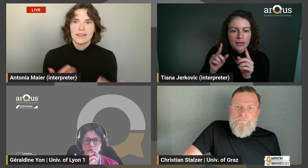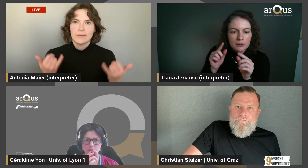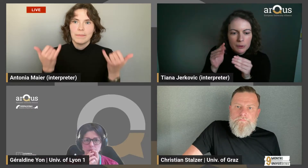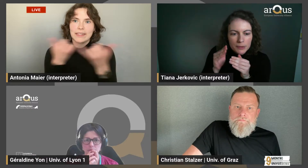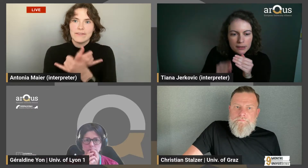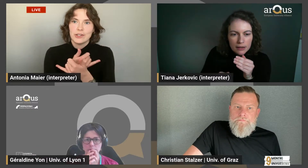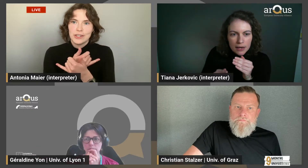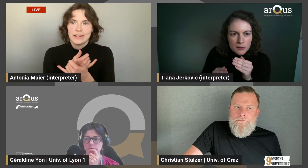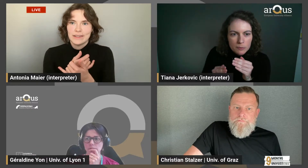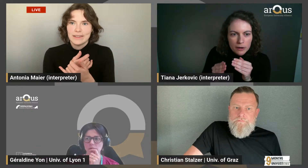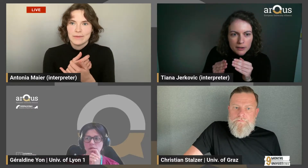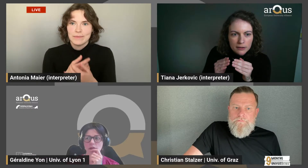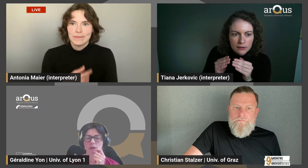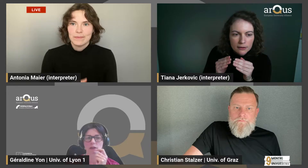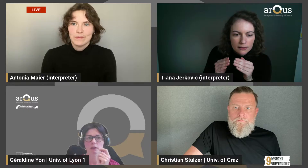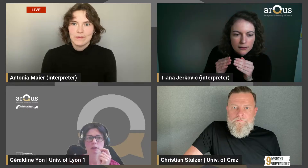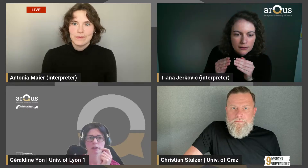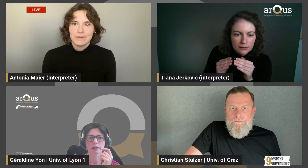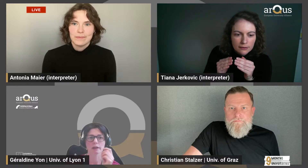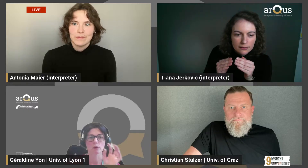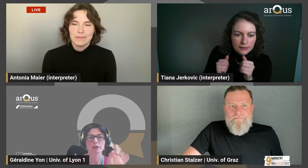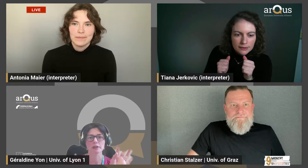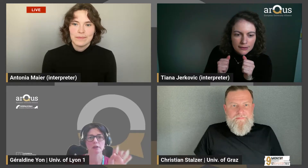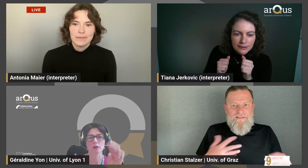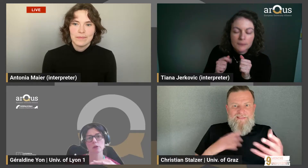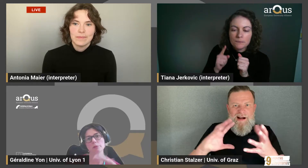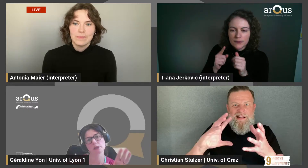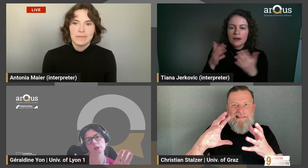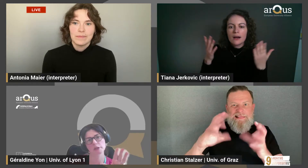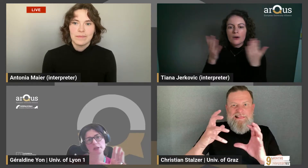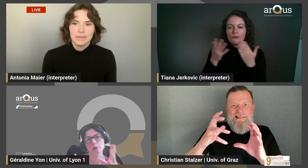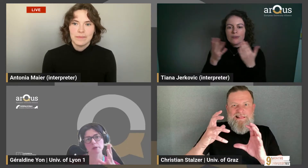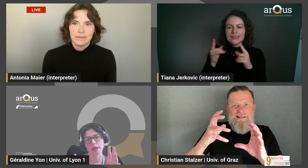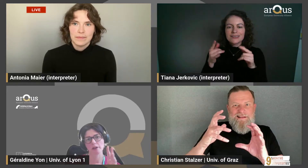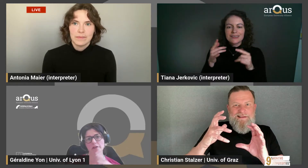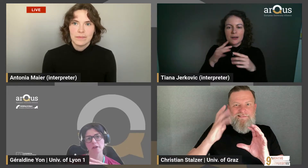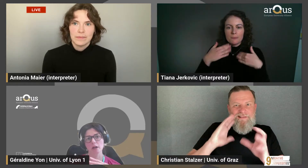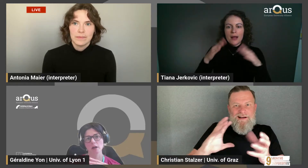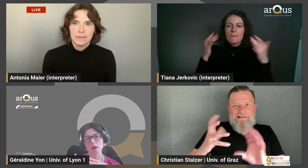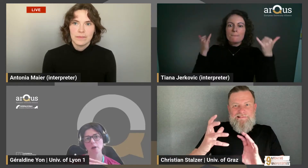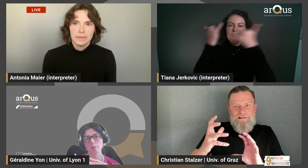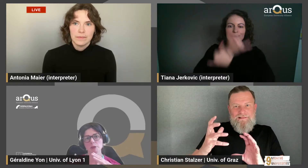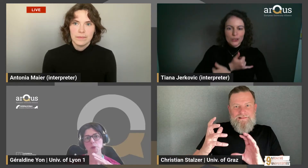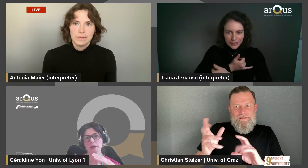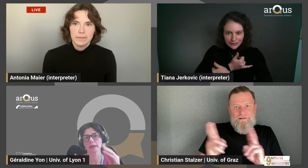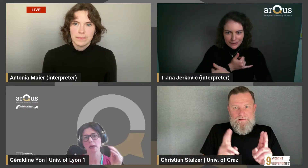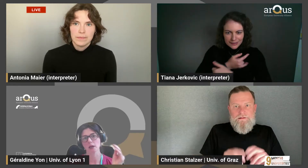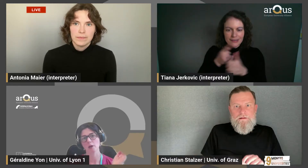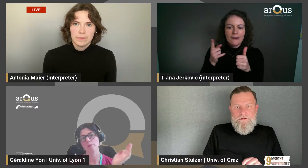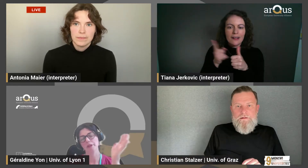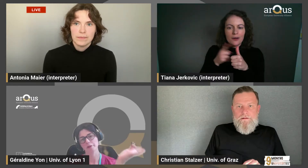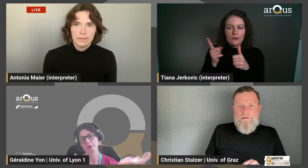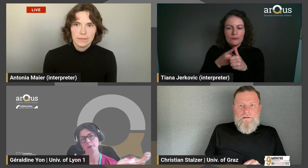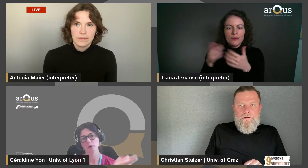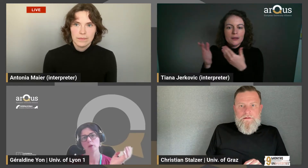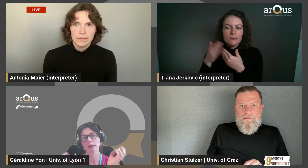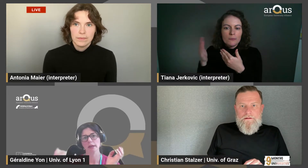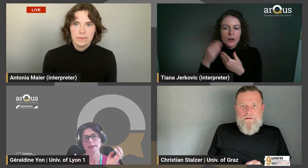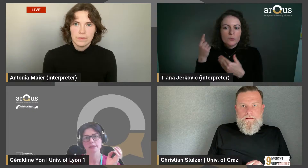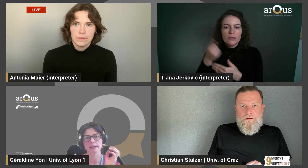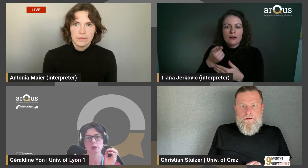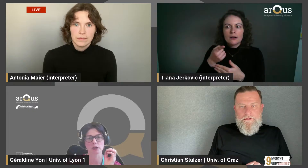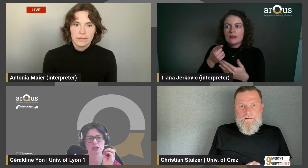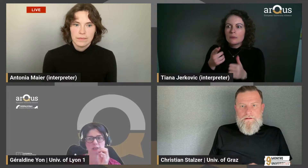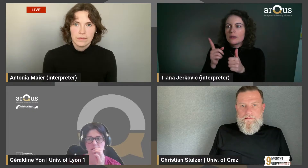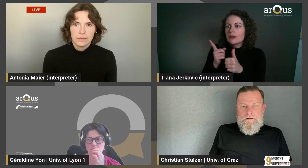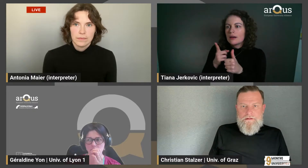Sorry, can you repeat the last part? Yeah, what is the common misunderstanding that we can have between deaf people and